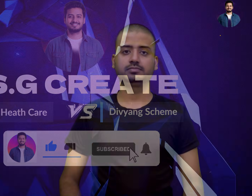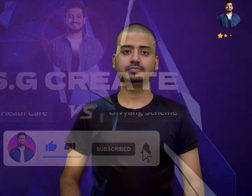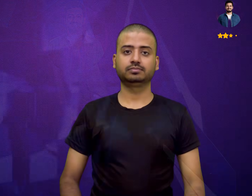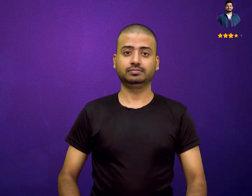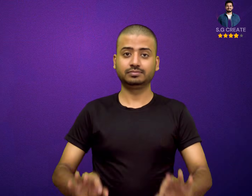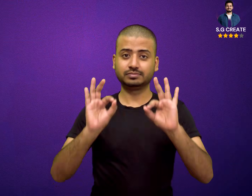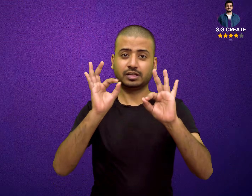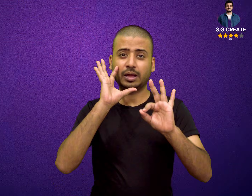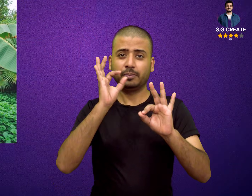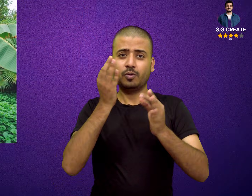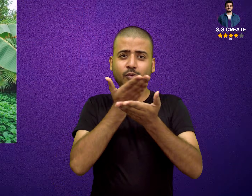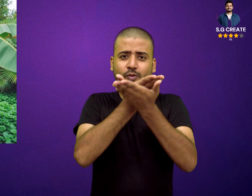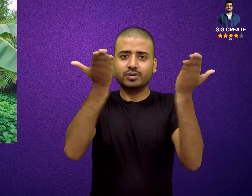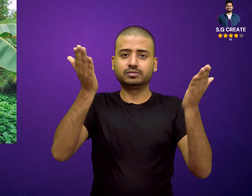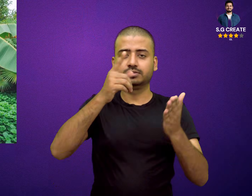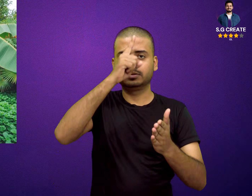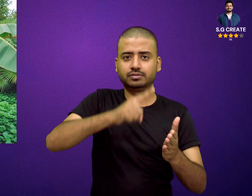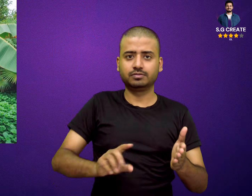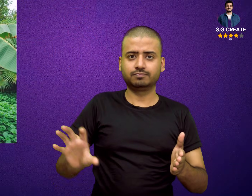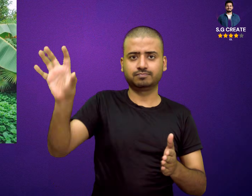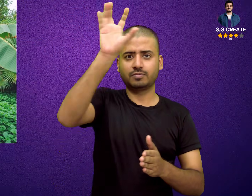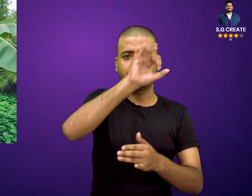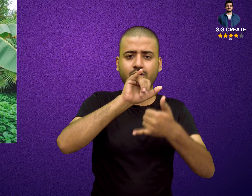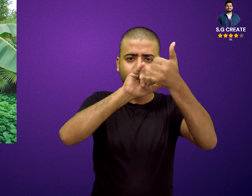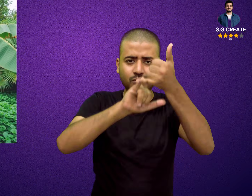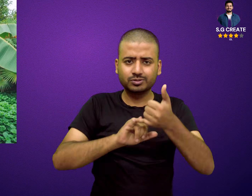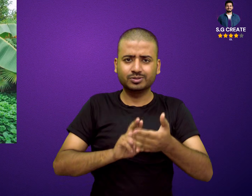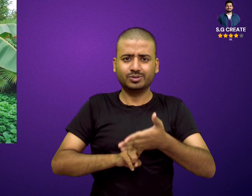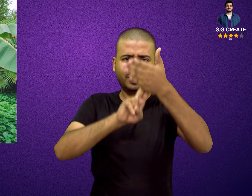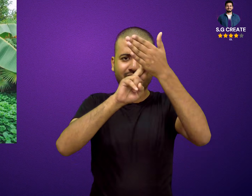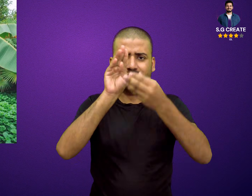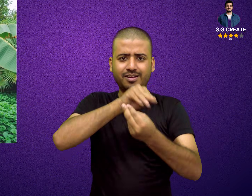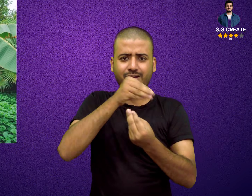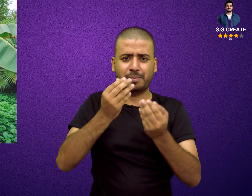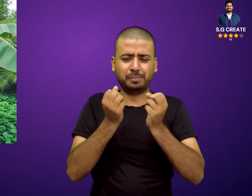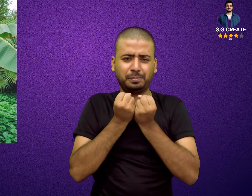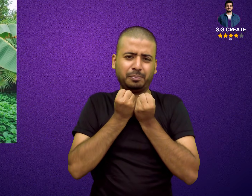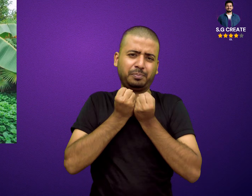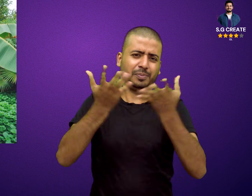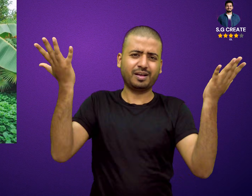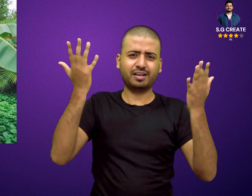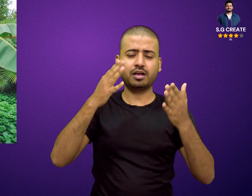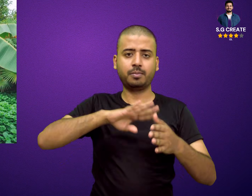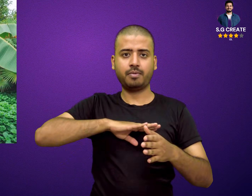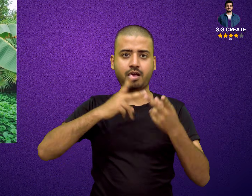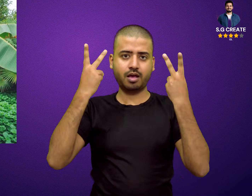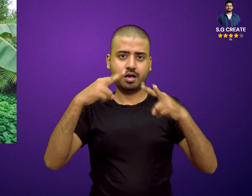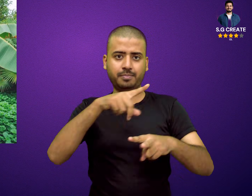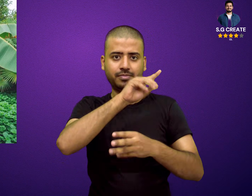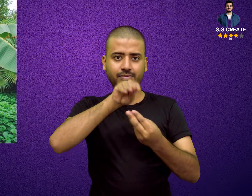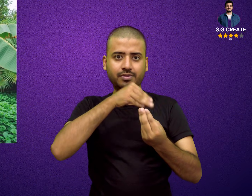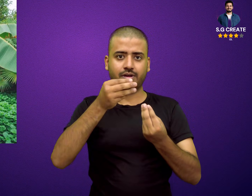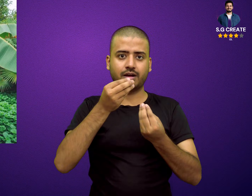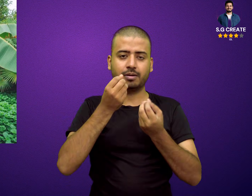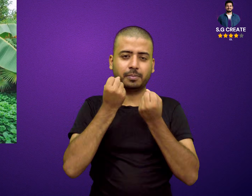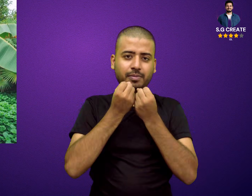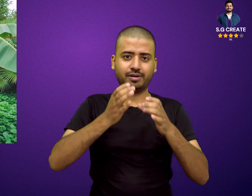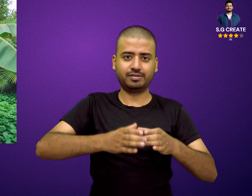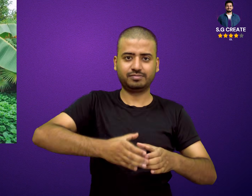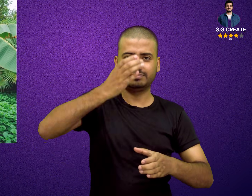Banana tree water or banana stem juice offers major health benefits, particularly for kidney stone prevention,